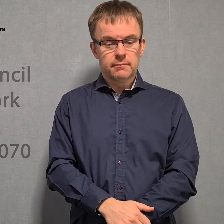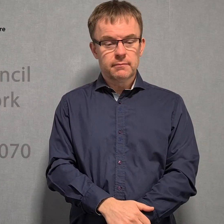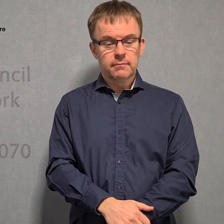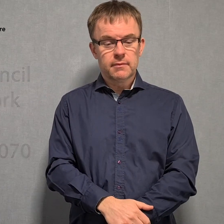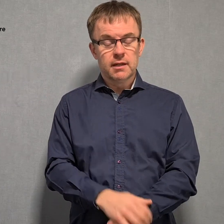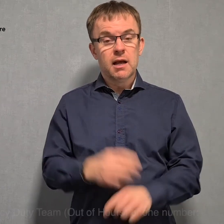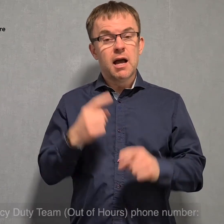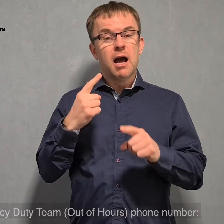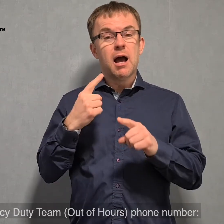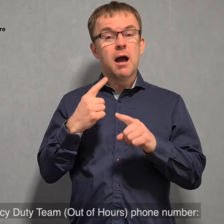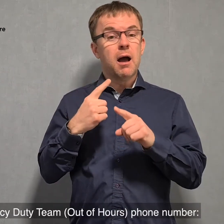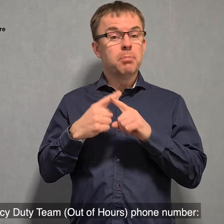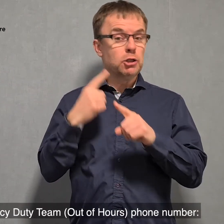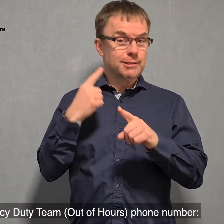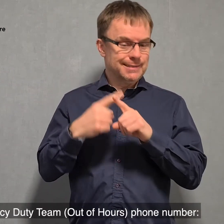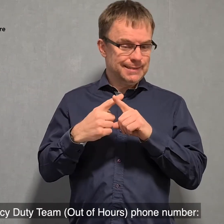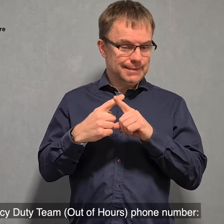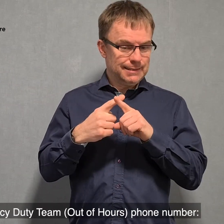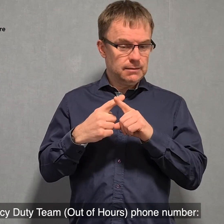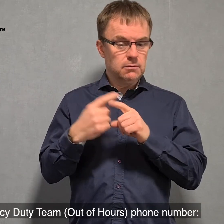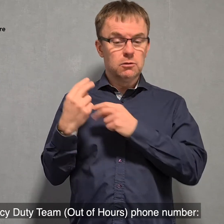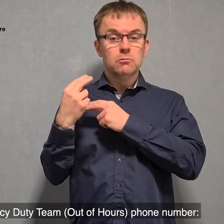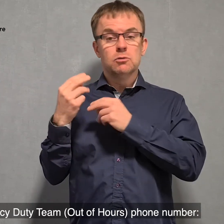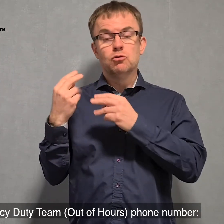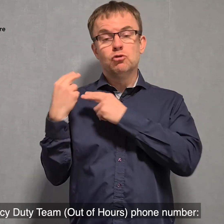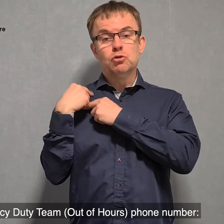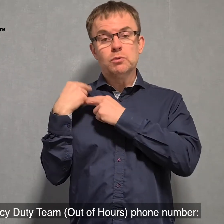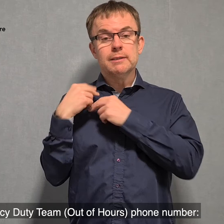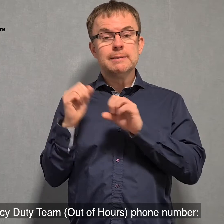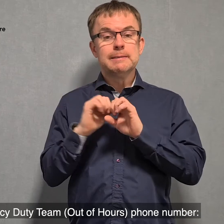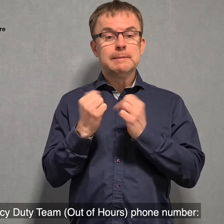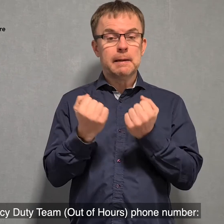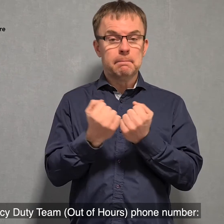506070. To call Emergency Duty Team out of hours, phone number